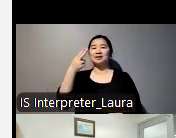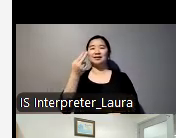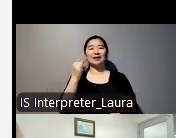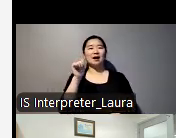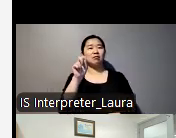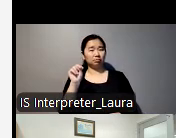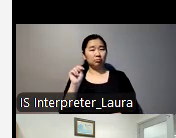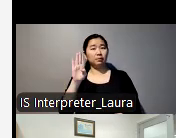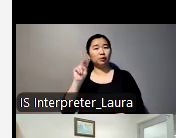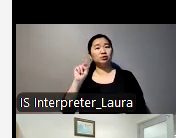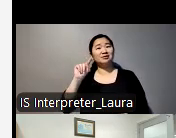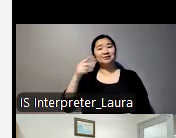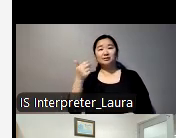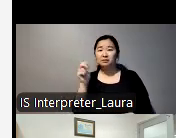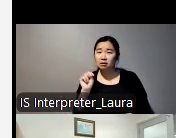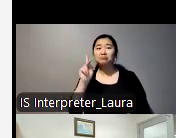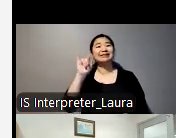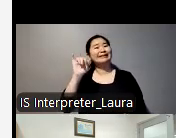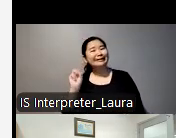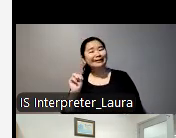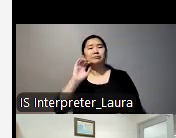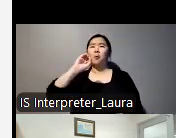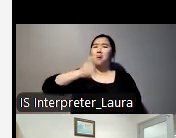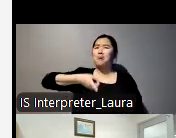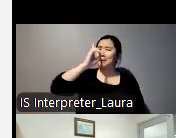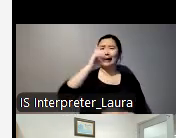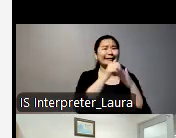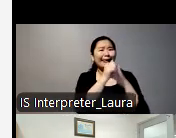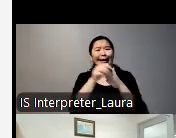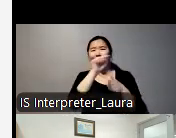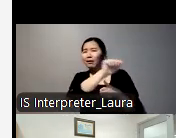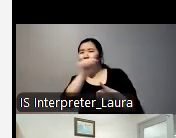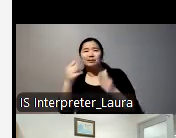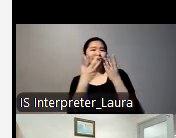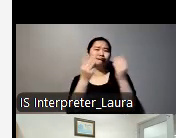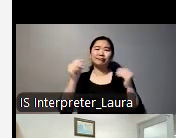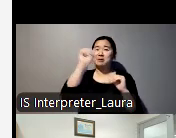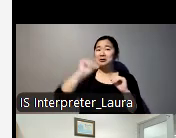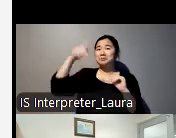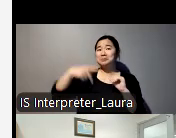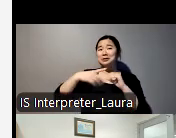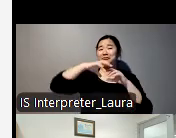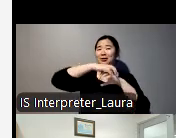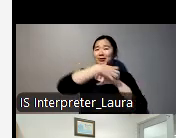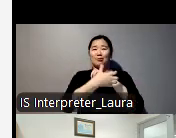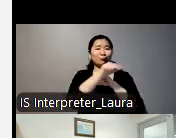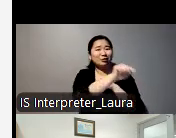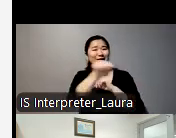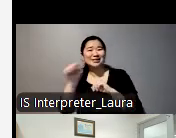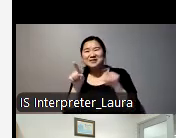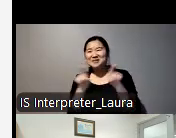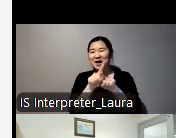OSF, WNUSP, APCD with Korean Disability Foundation and